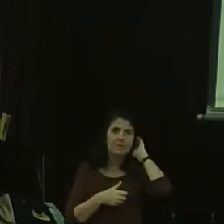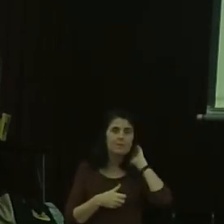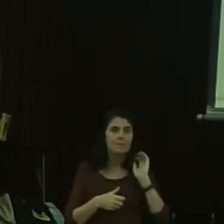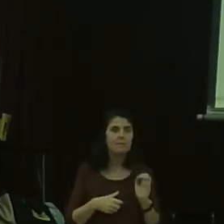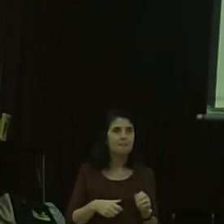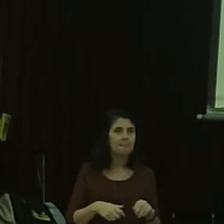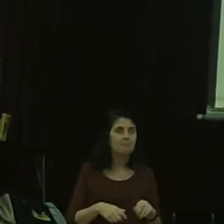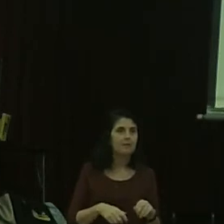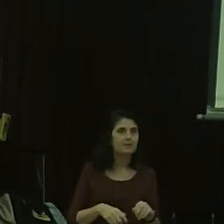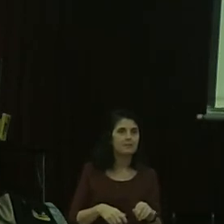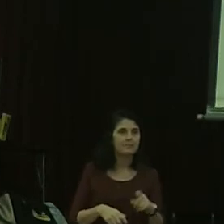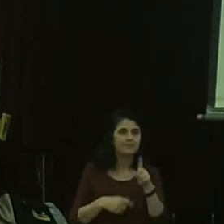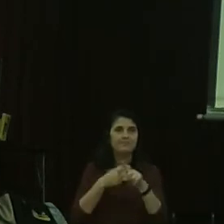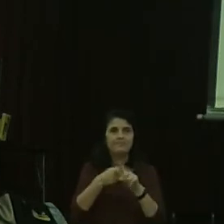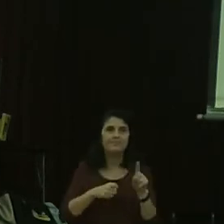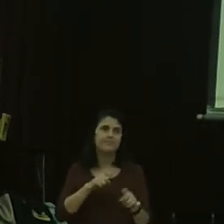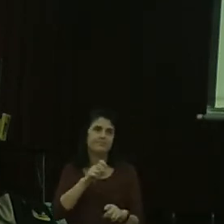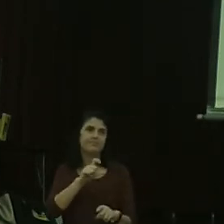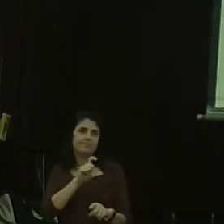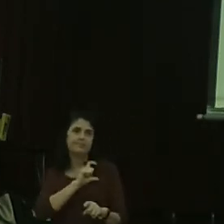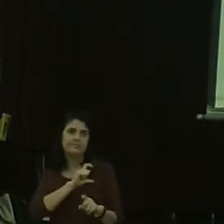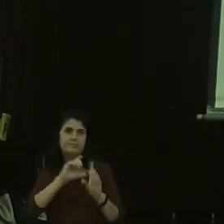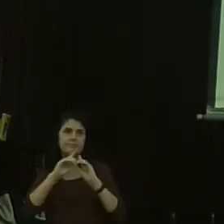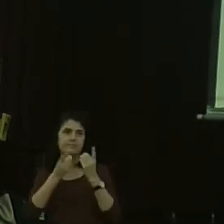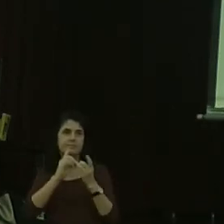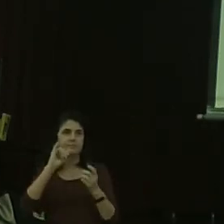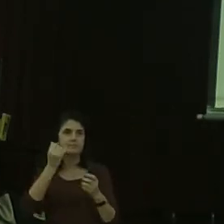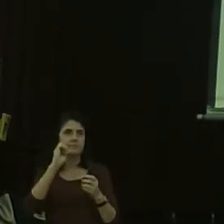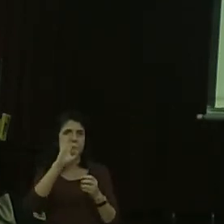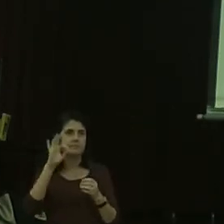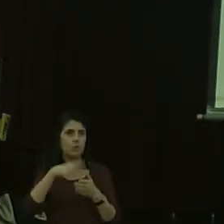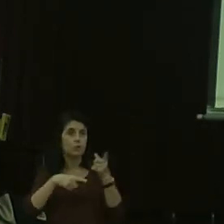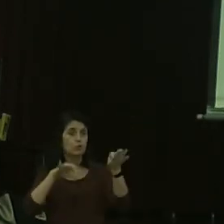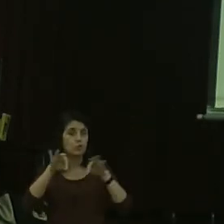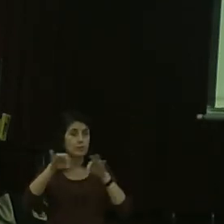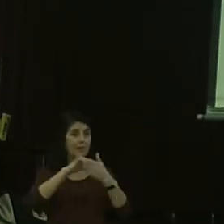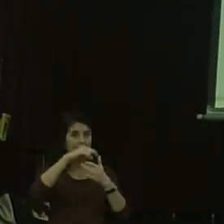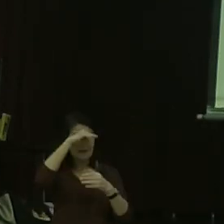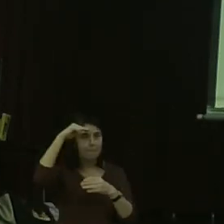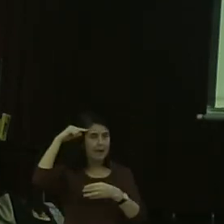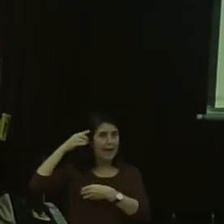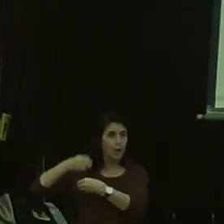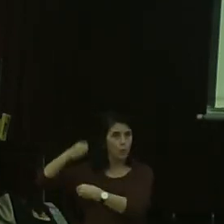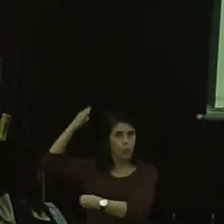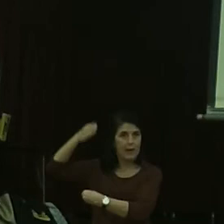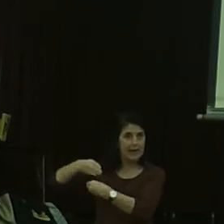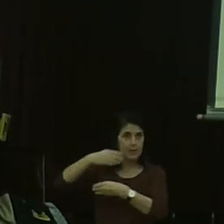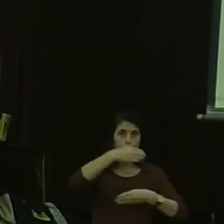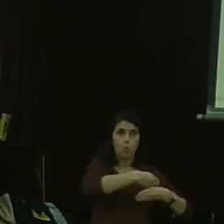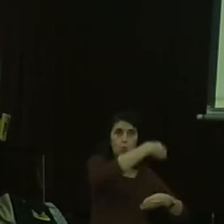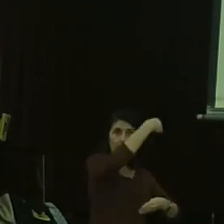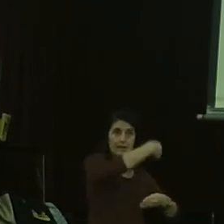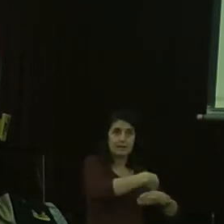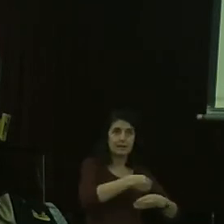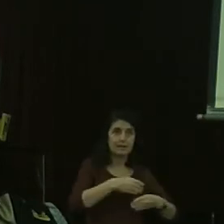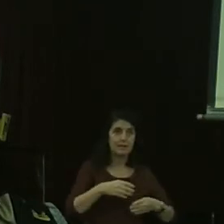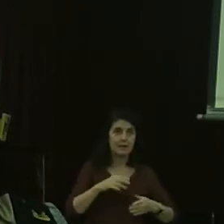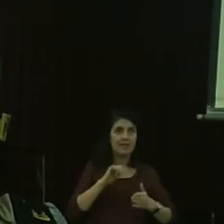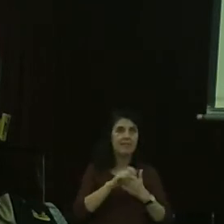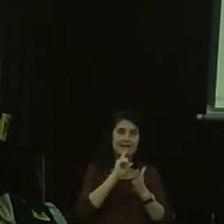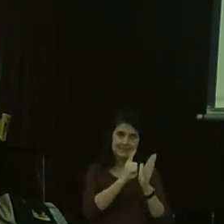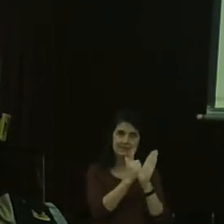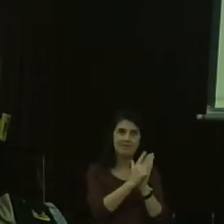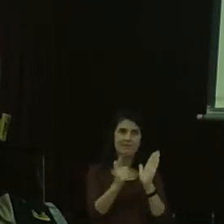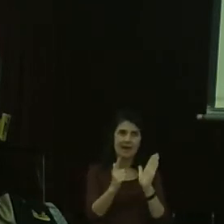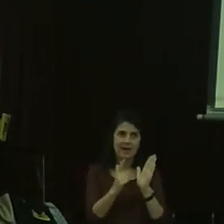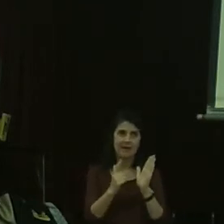Hi, I'm Jeff Warren. I'm a patrol with the Corvallis Police Department. And what you're describing, the blacked out passenger side or driver's side windows, it's a